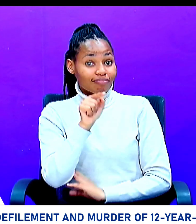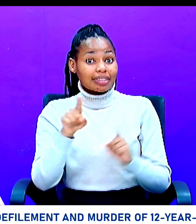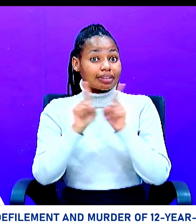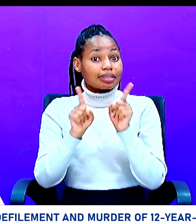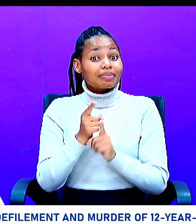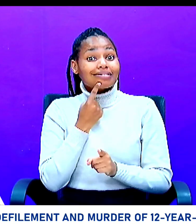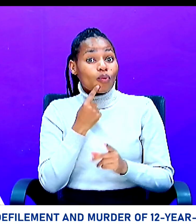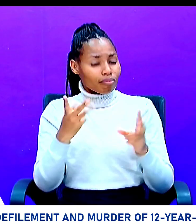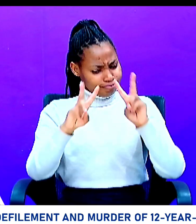said detectives